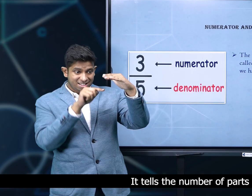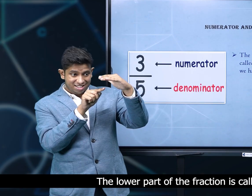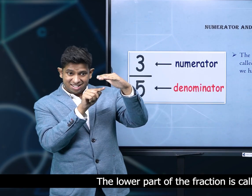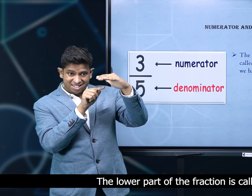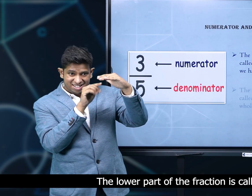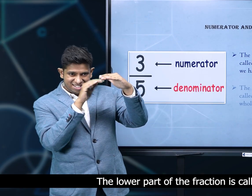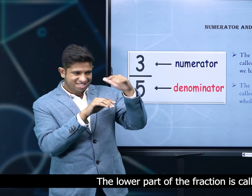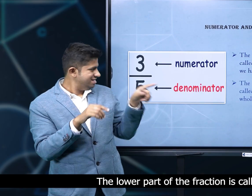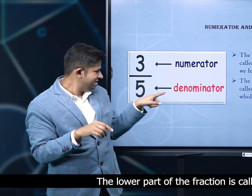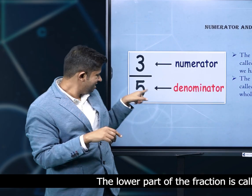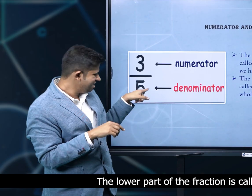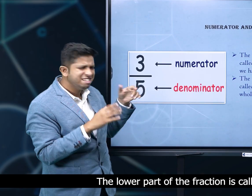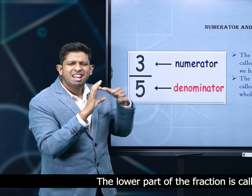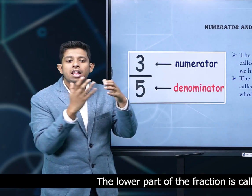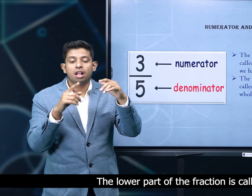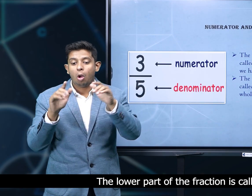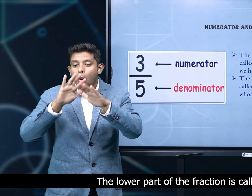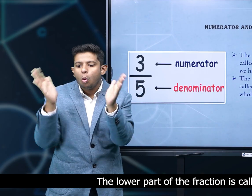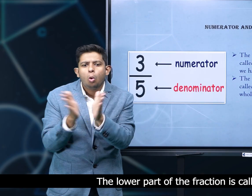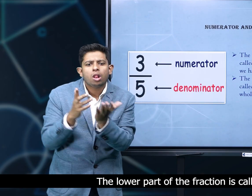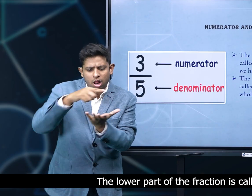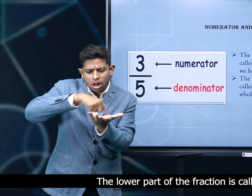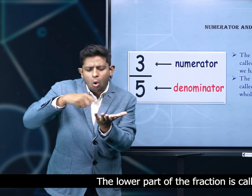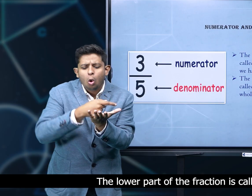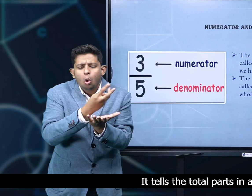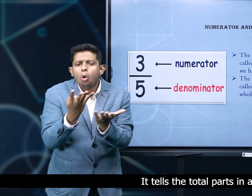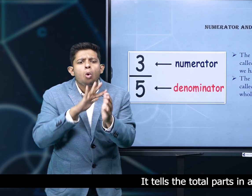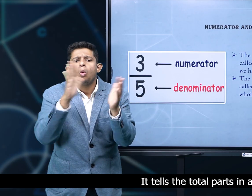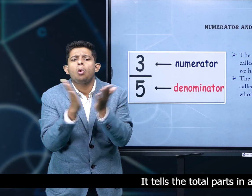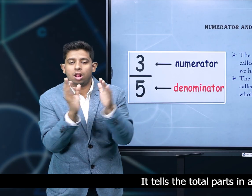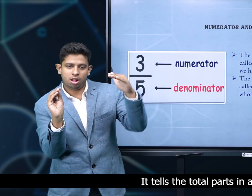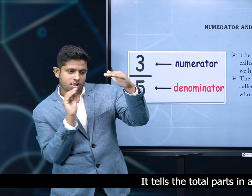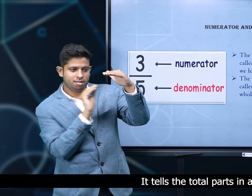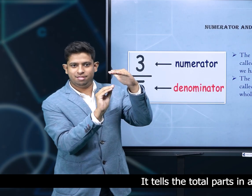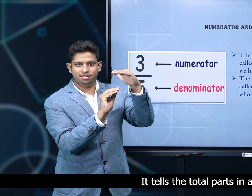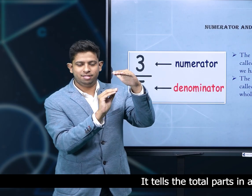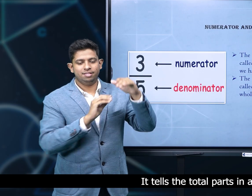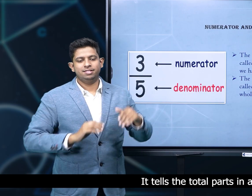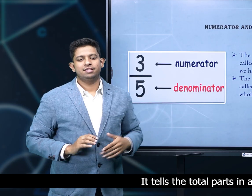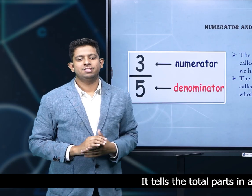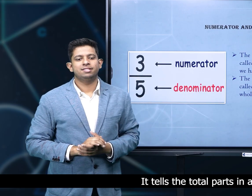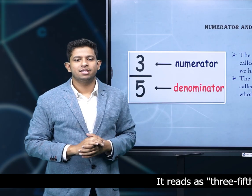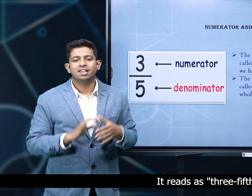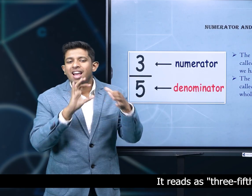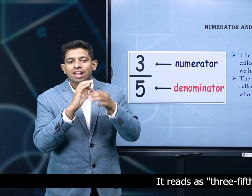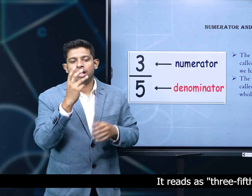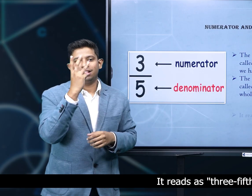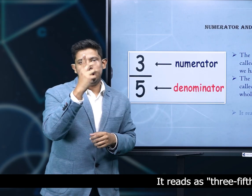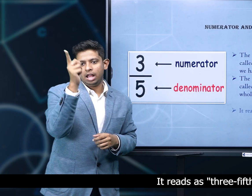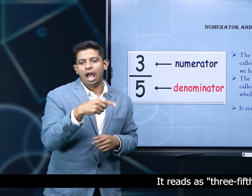The lower part of the fraction is called denominator. It tells the total parts in a whole. It reads